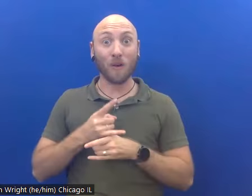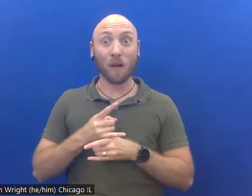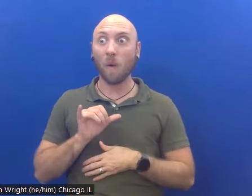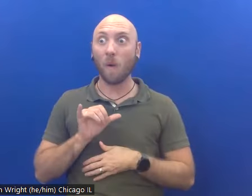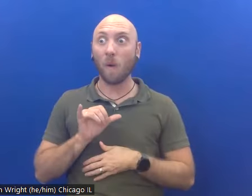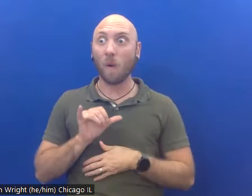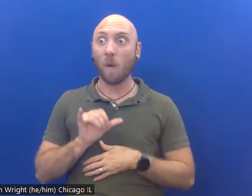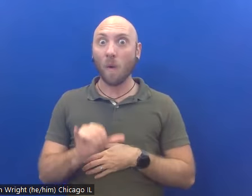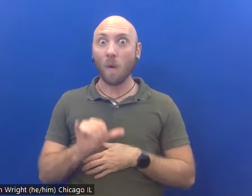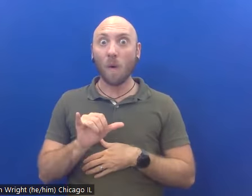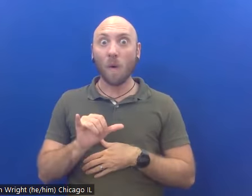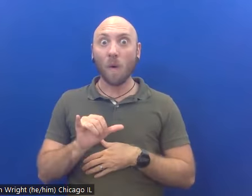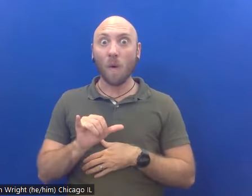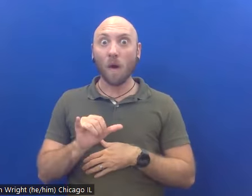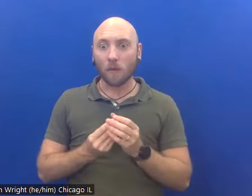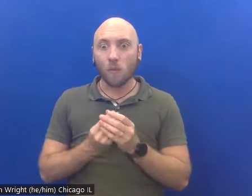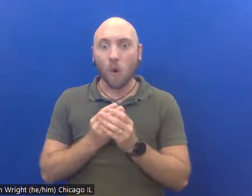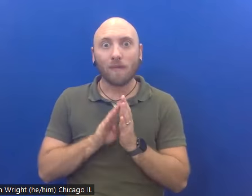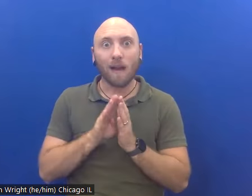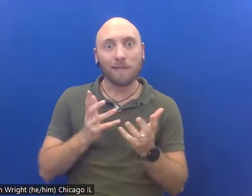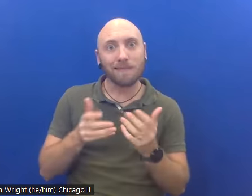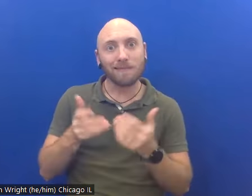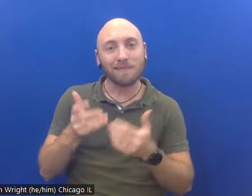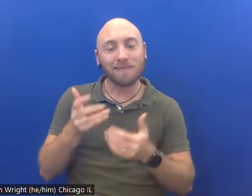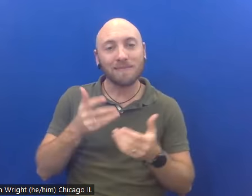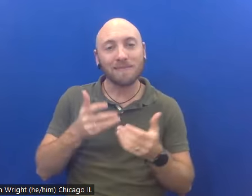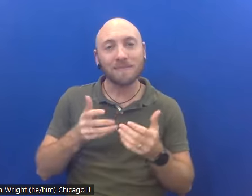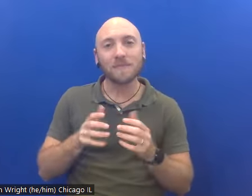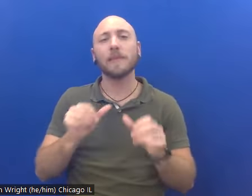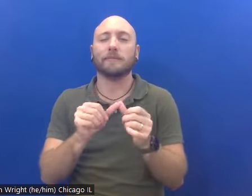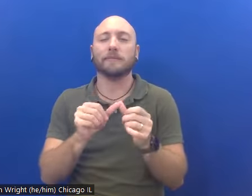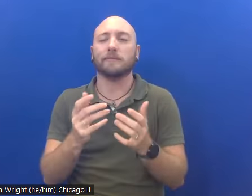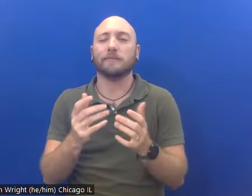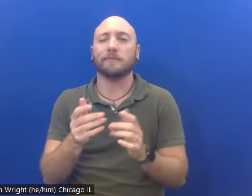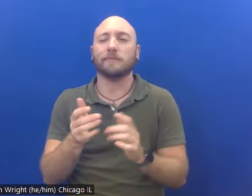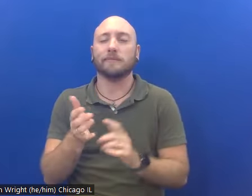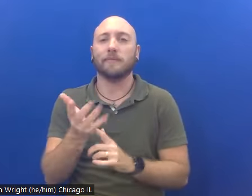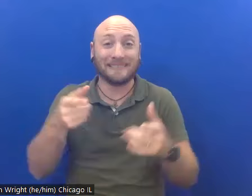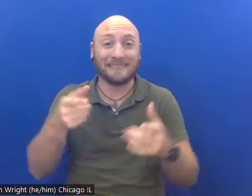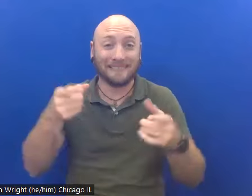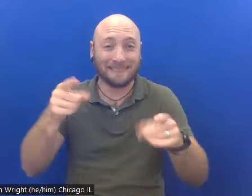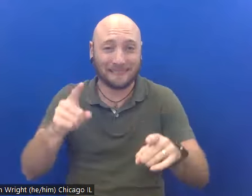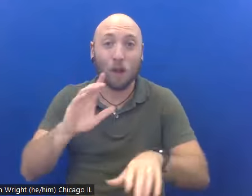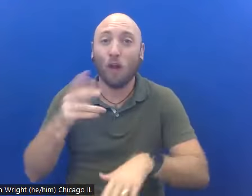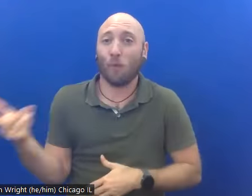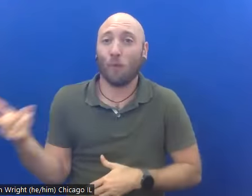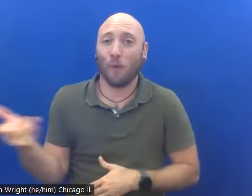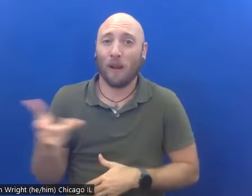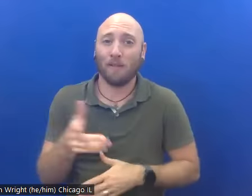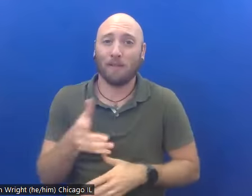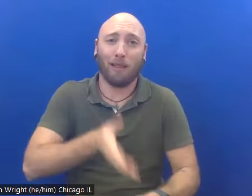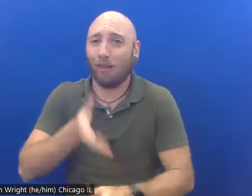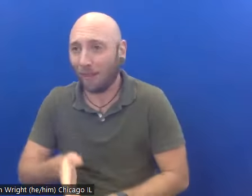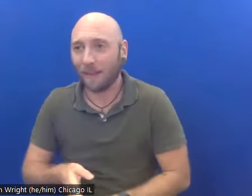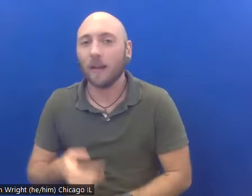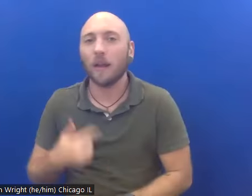too. And then a couple minutes, that lasted maybe 15 minutes, and then all of us threw up. We're all thrown up in my parents' basement. We played it off like we got bad fast